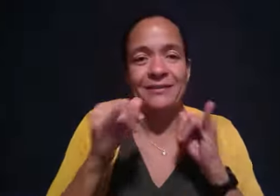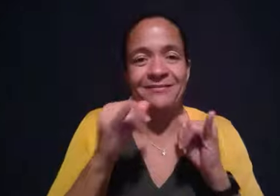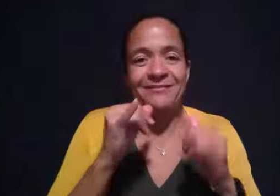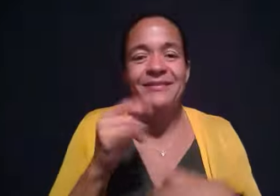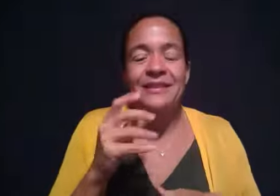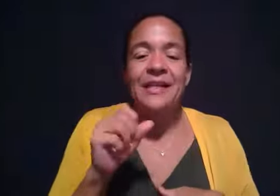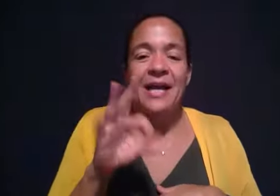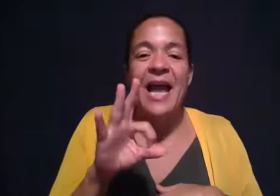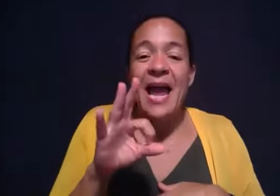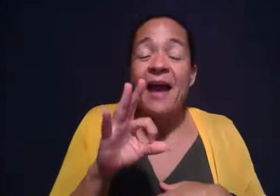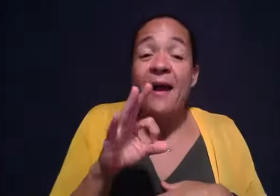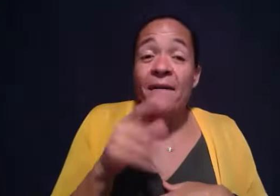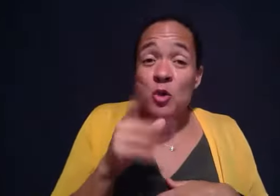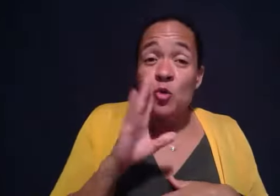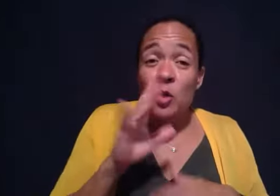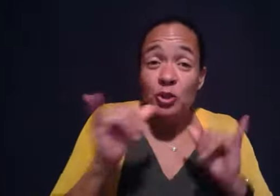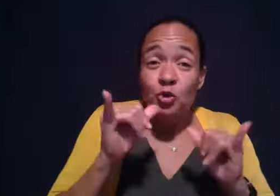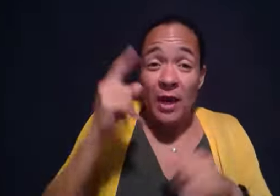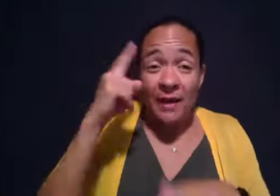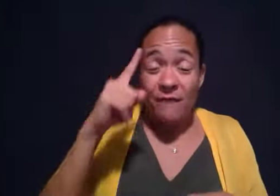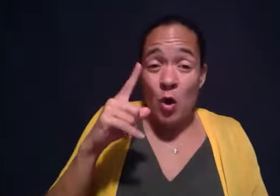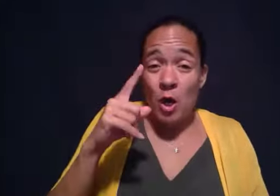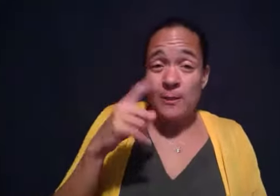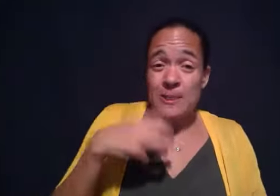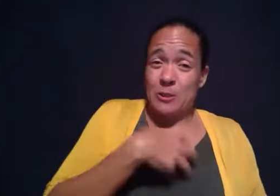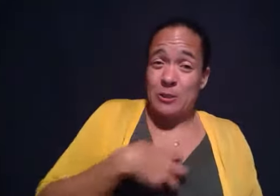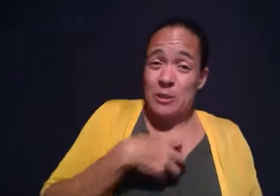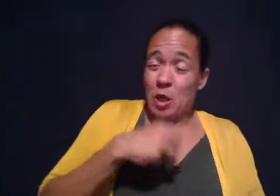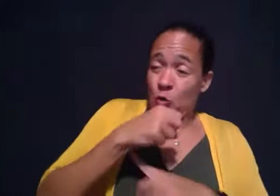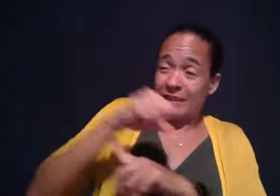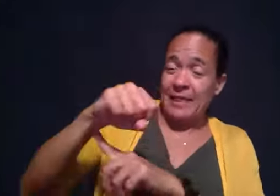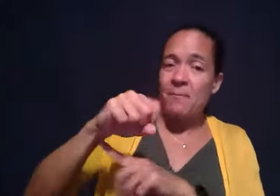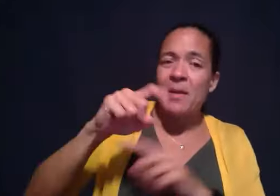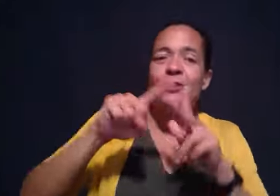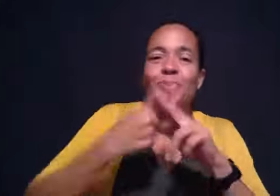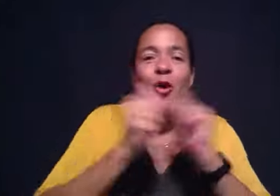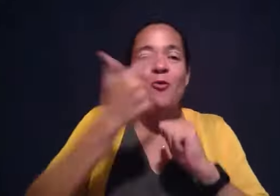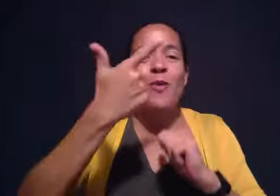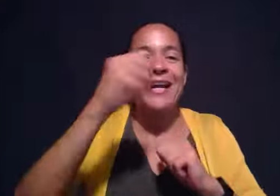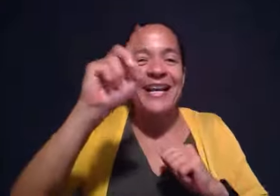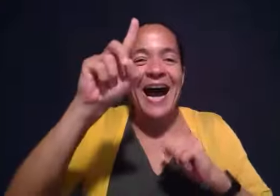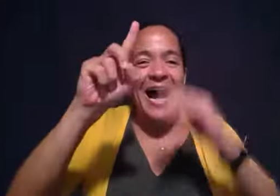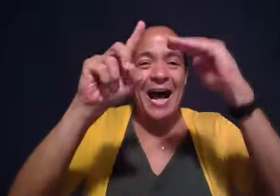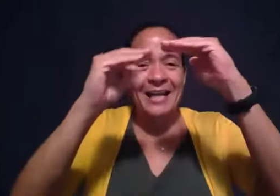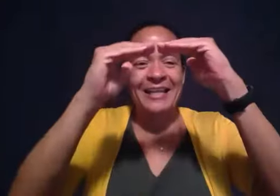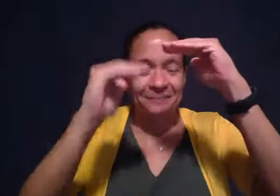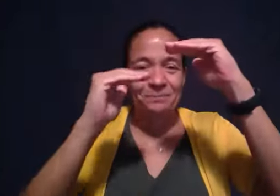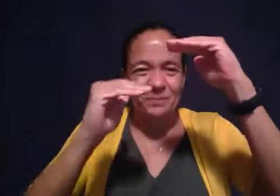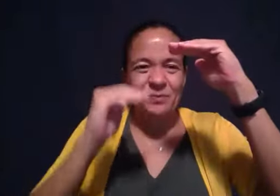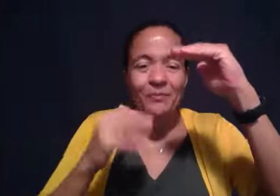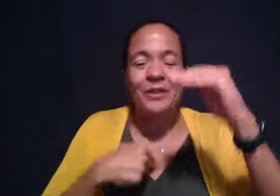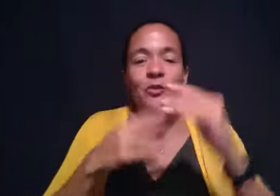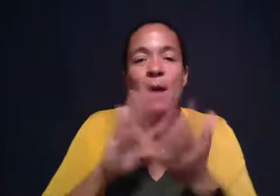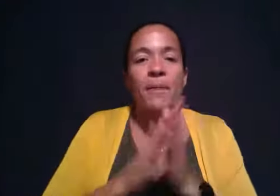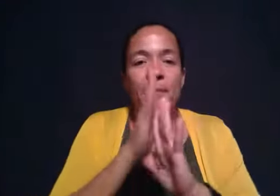and work your way down. And that's what I did. I had become fascinated by drinking. My friends started drinking in middle school,